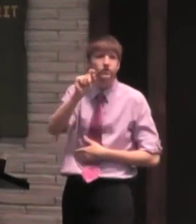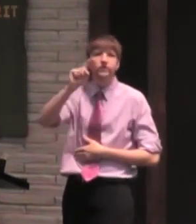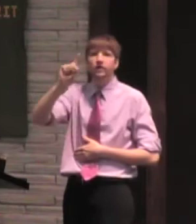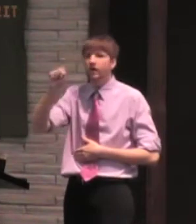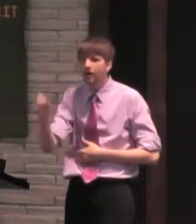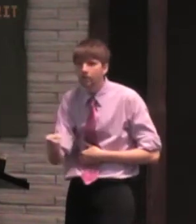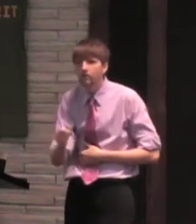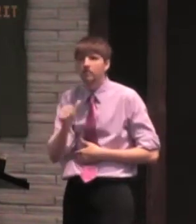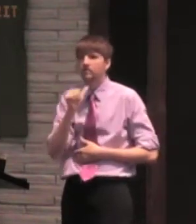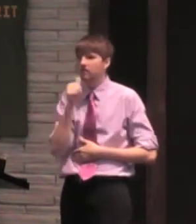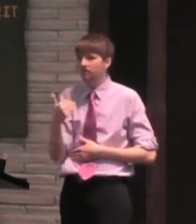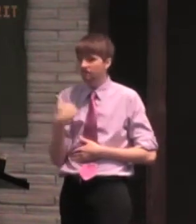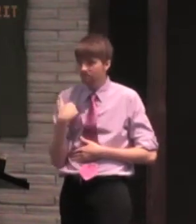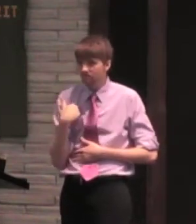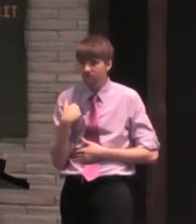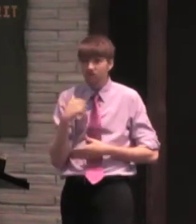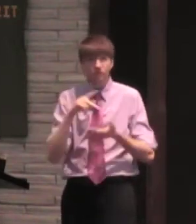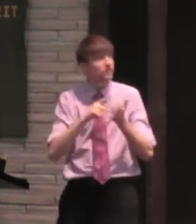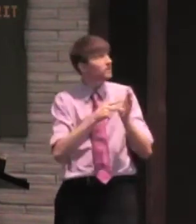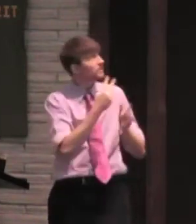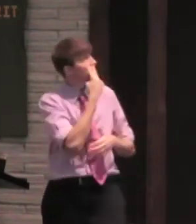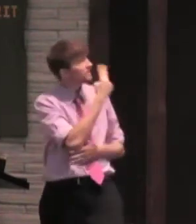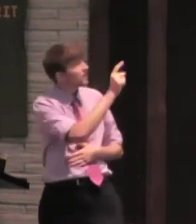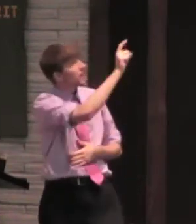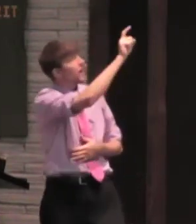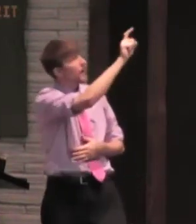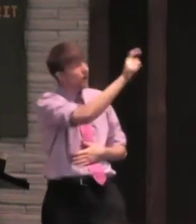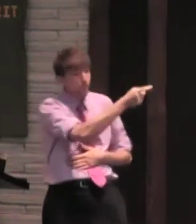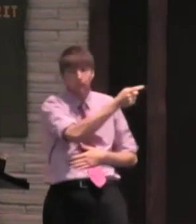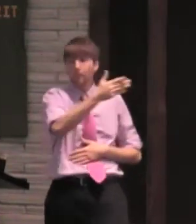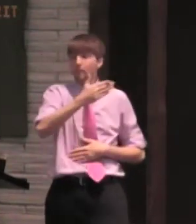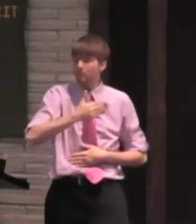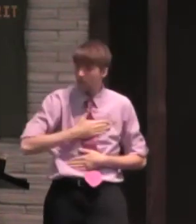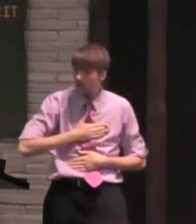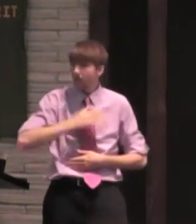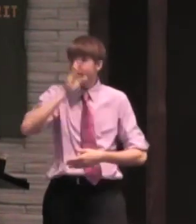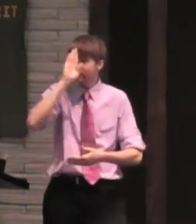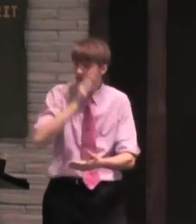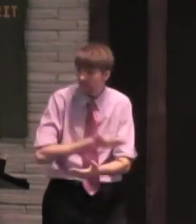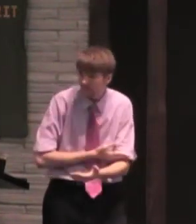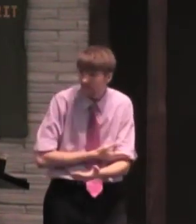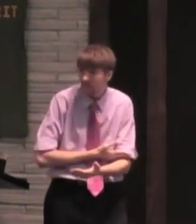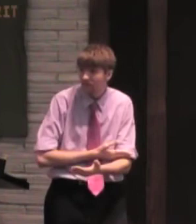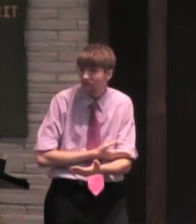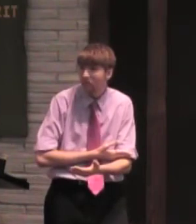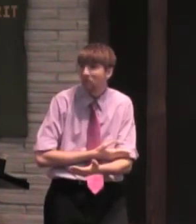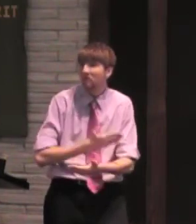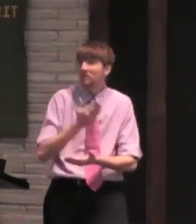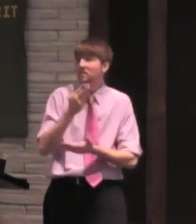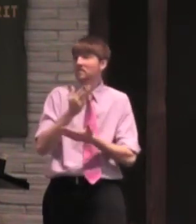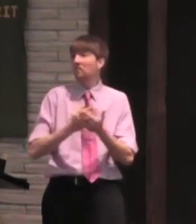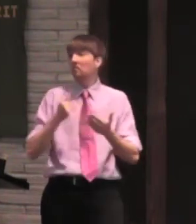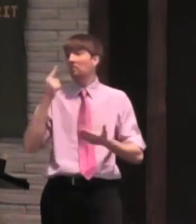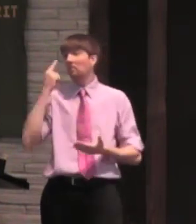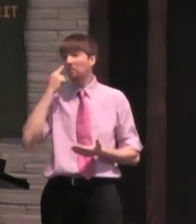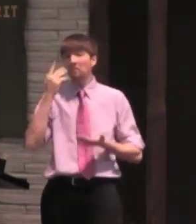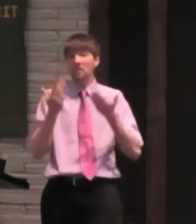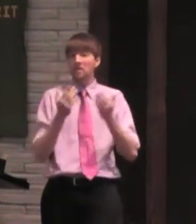The Jewish language does not have punctuation like commas and stuff, where you see a comma, my son.